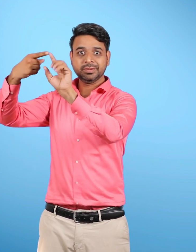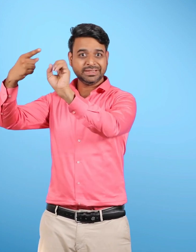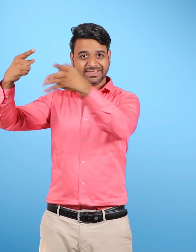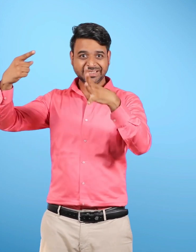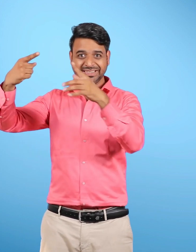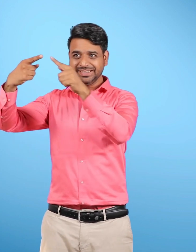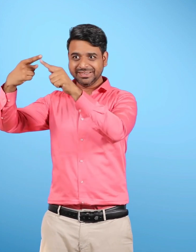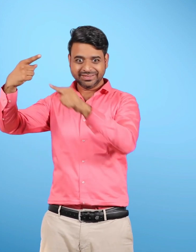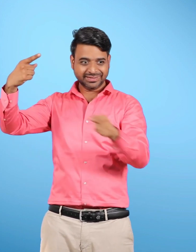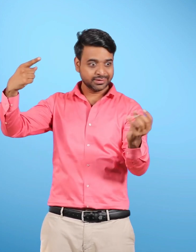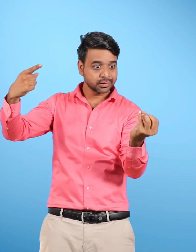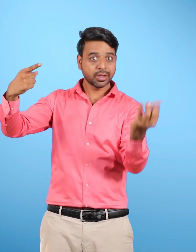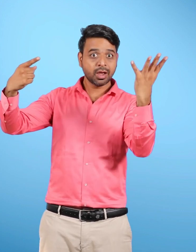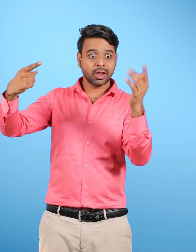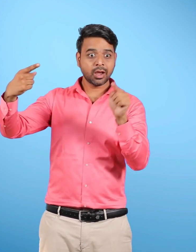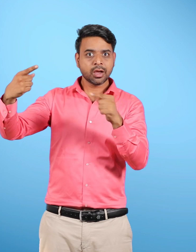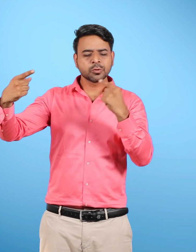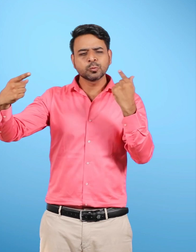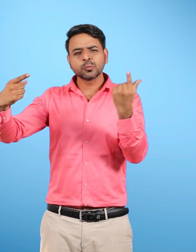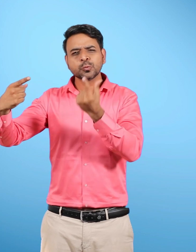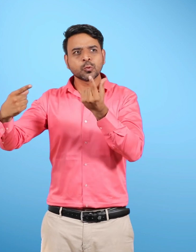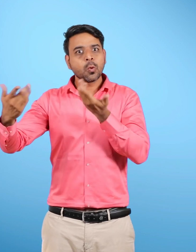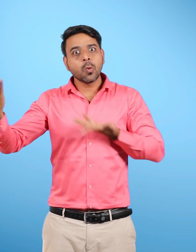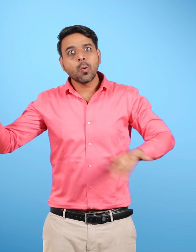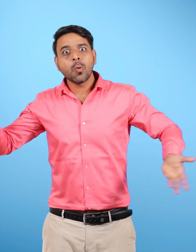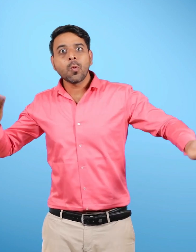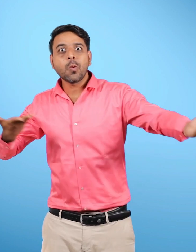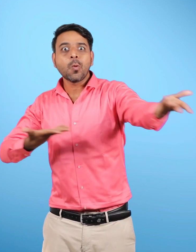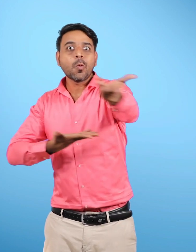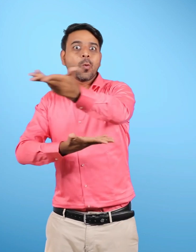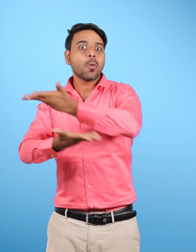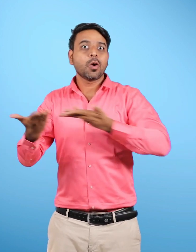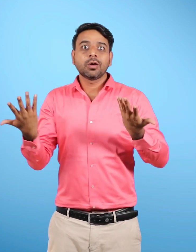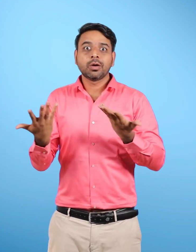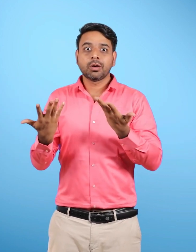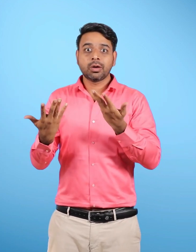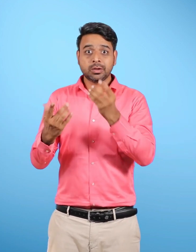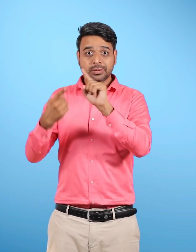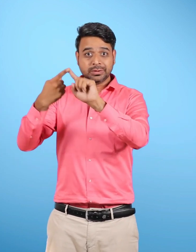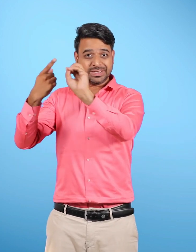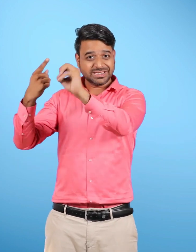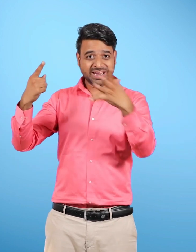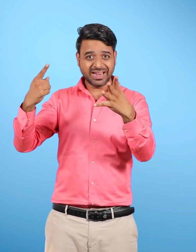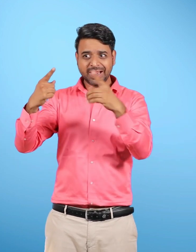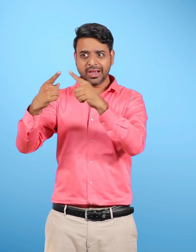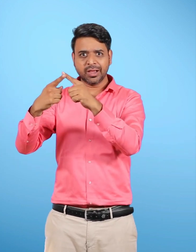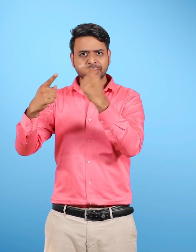Electricity and Circuits. We use electricity for many purposes to make our tasks